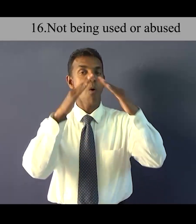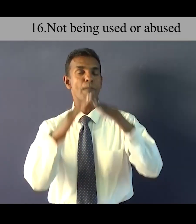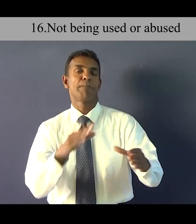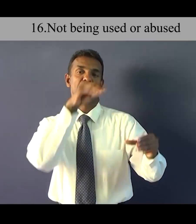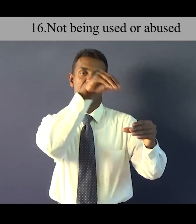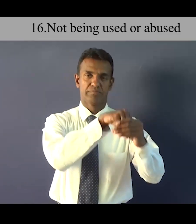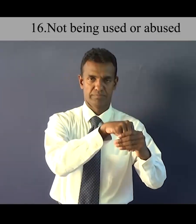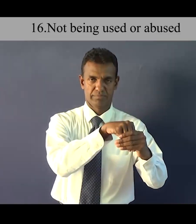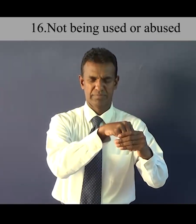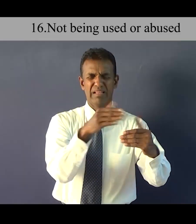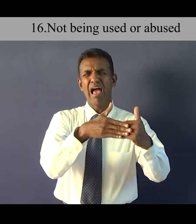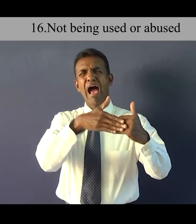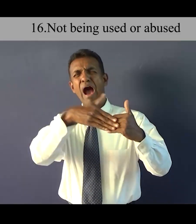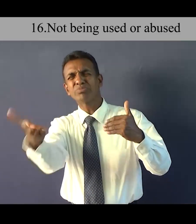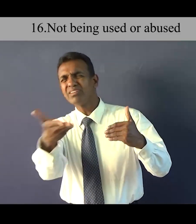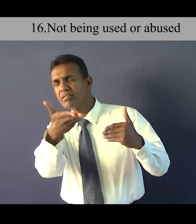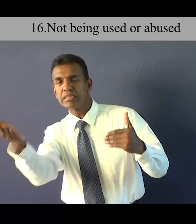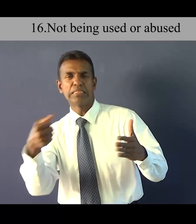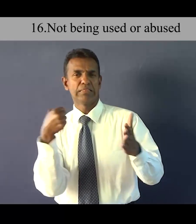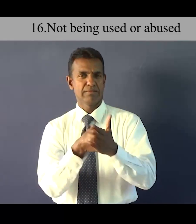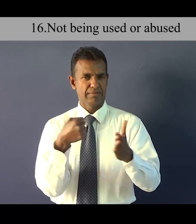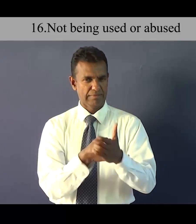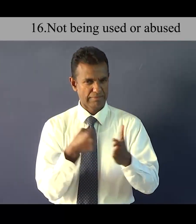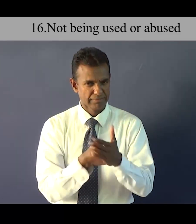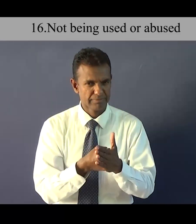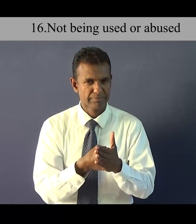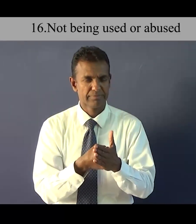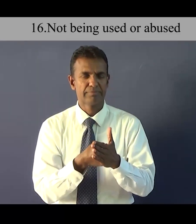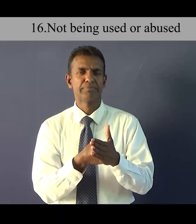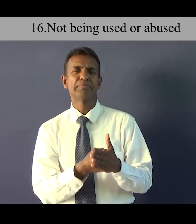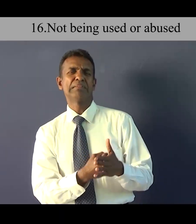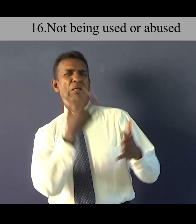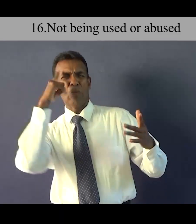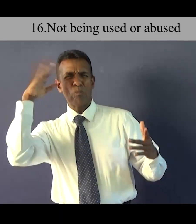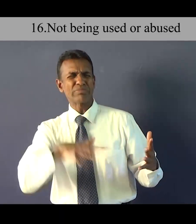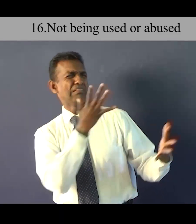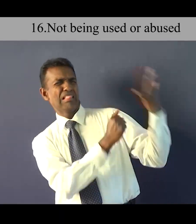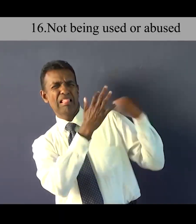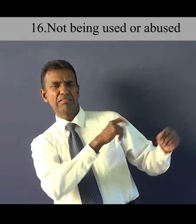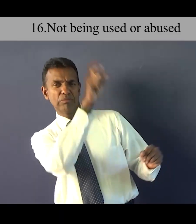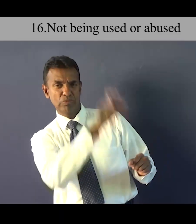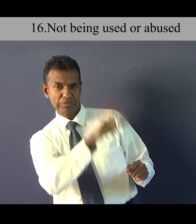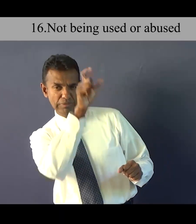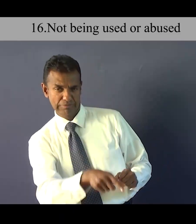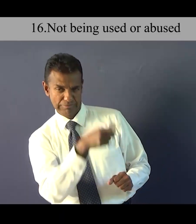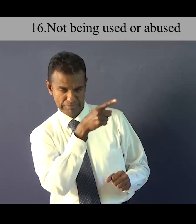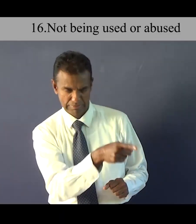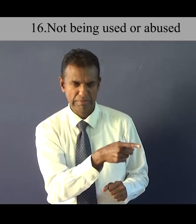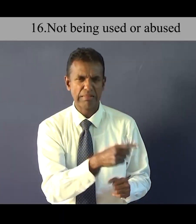to make sure disabled people are protected in the home and